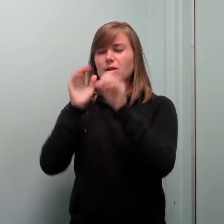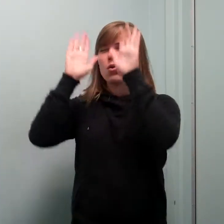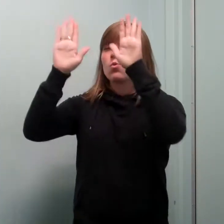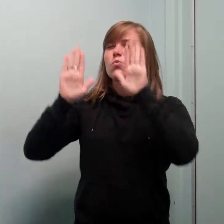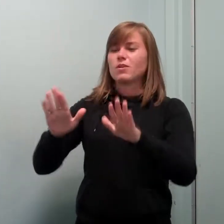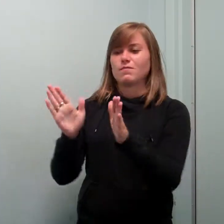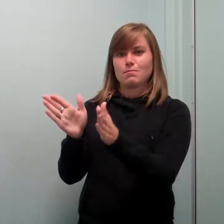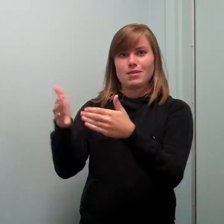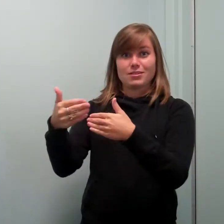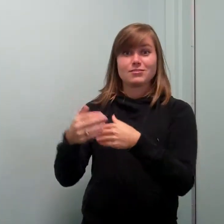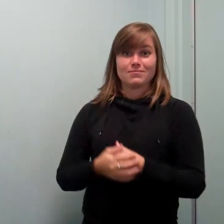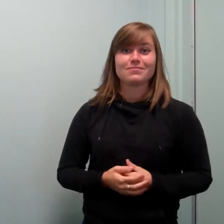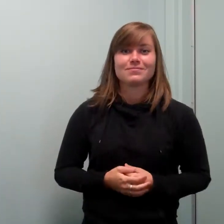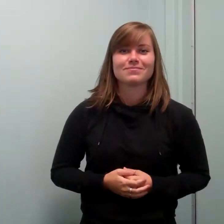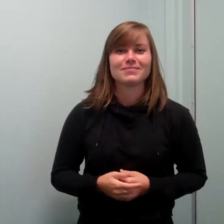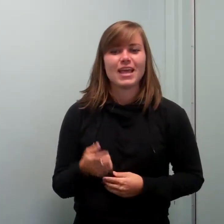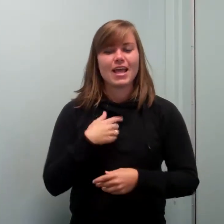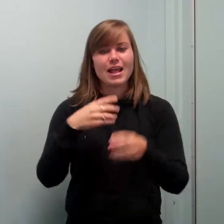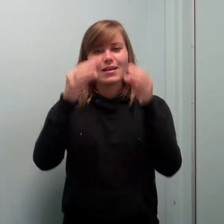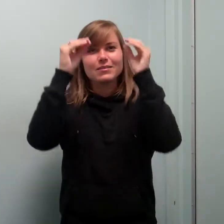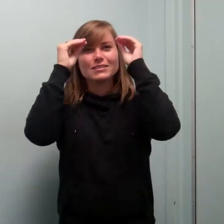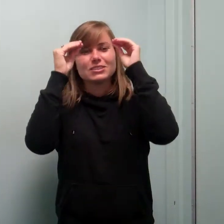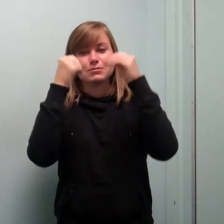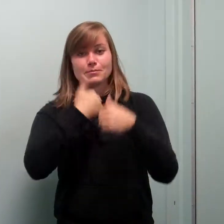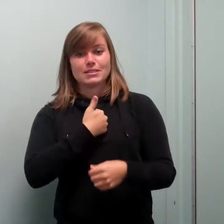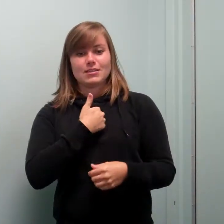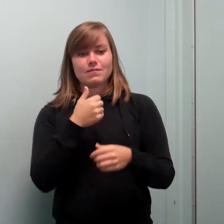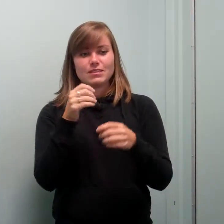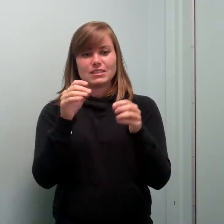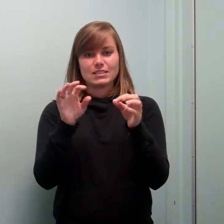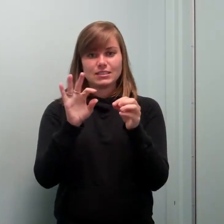And I'm teaching myself to knit, which so far I can knit a blob.